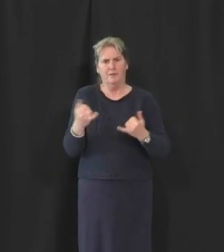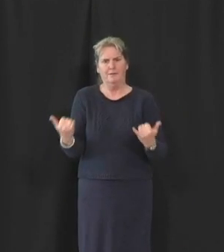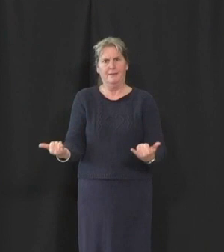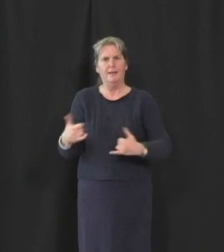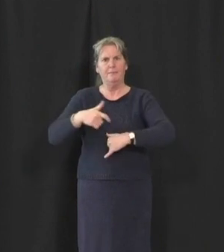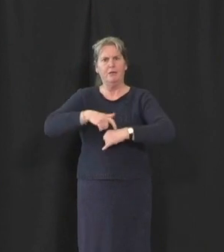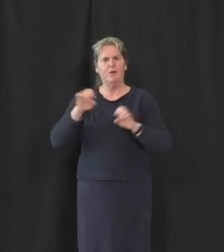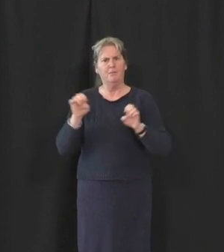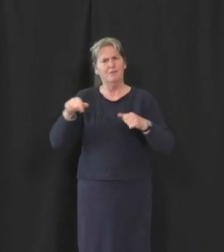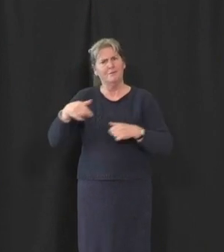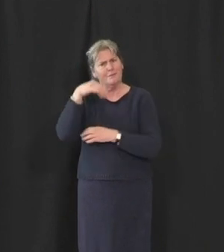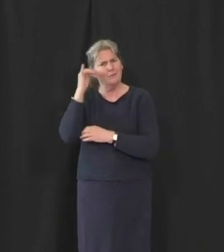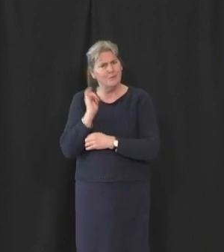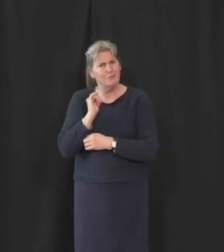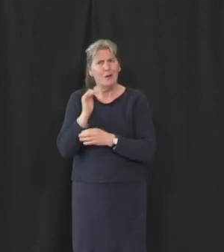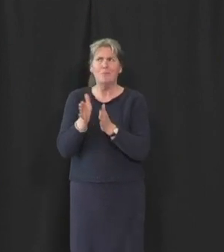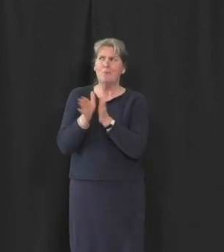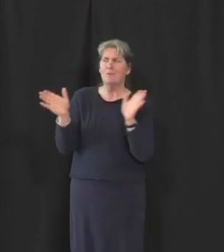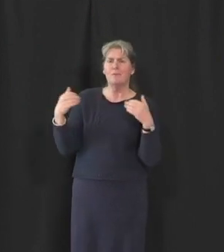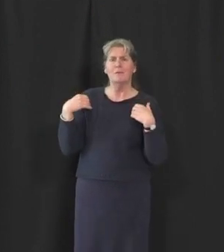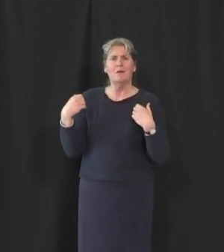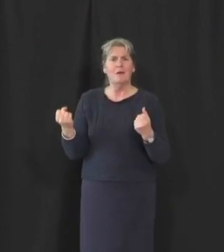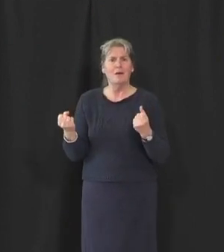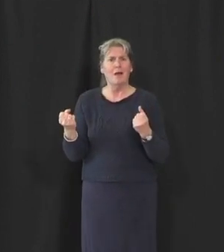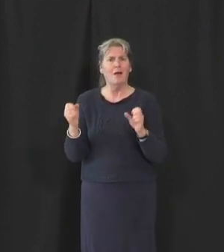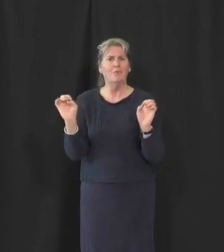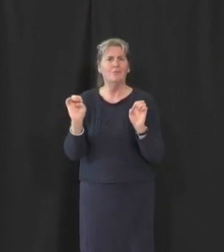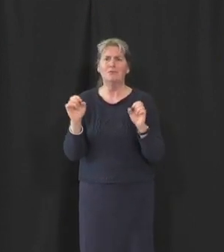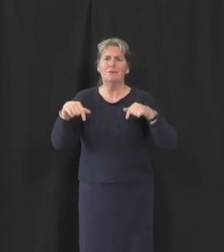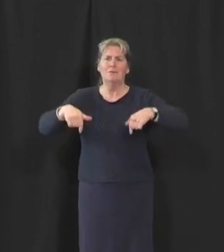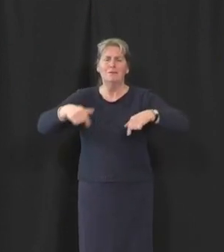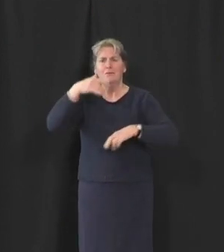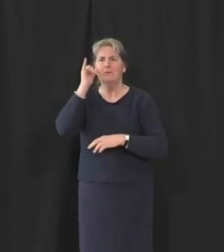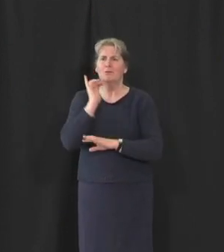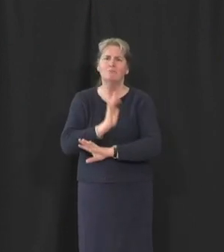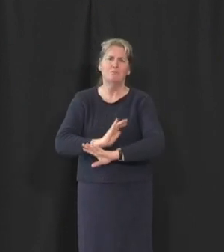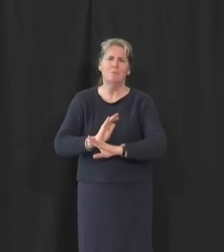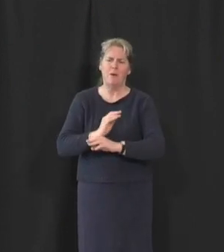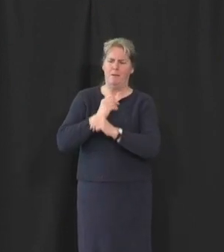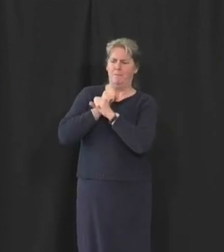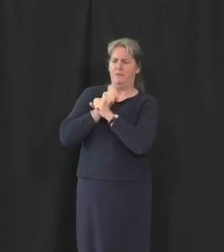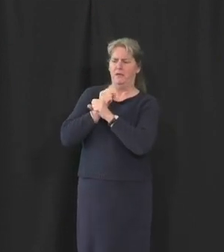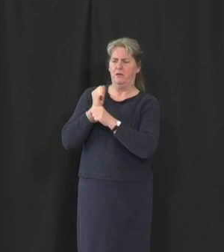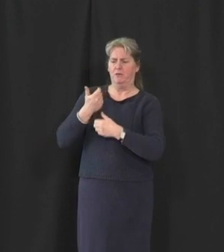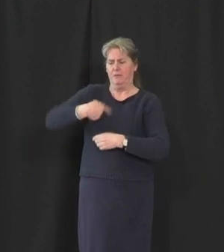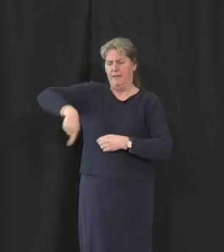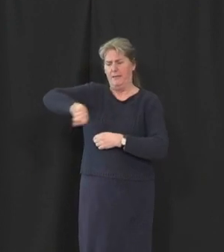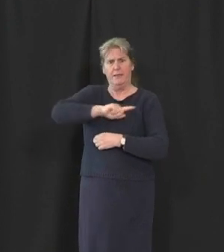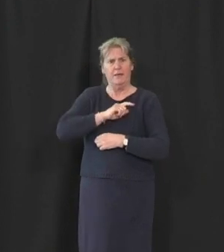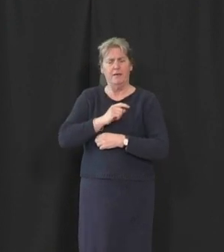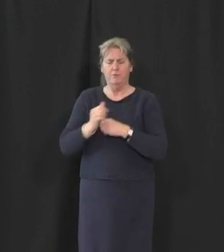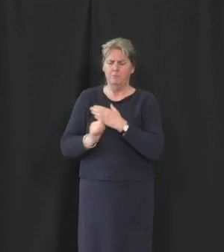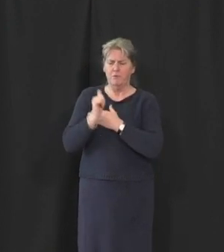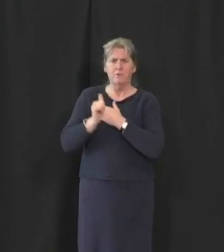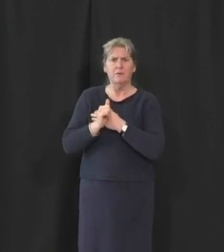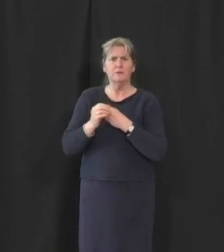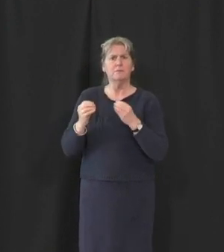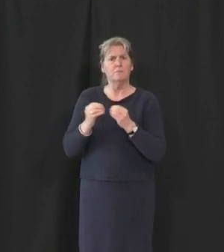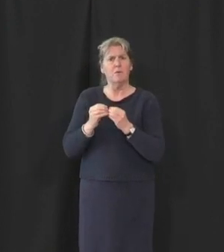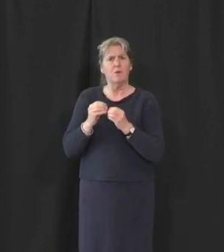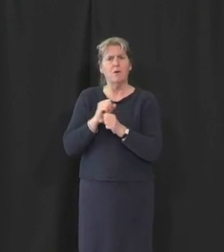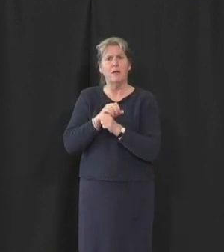of emergency and this public health emergency to protect ourselves against the risk of